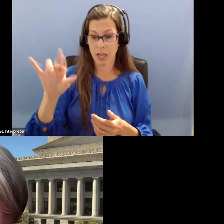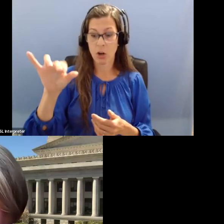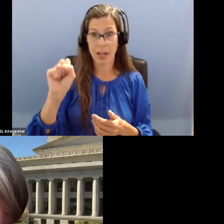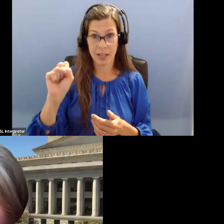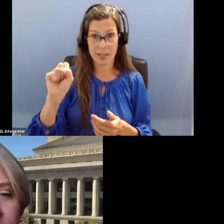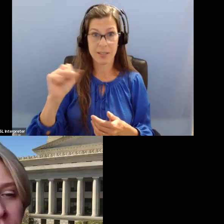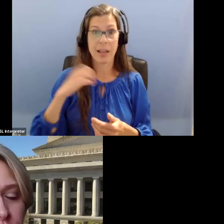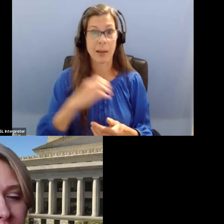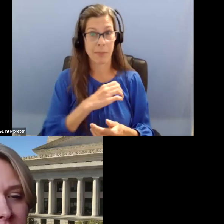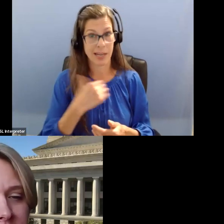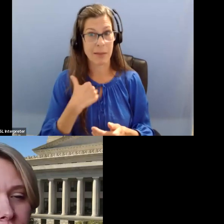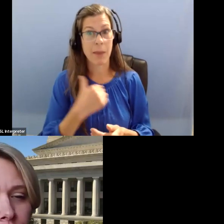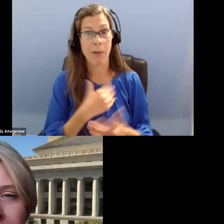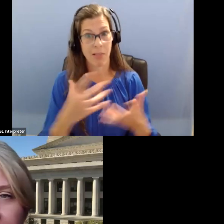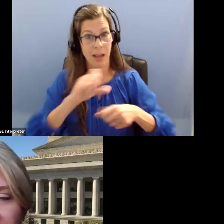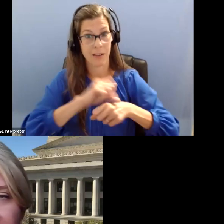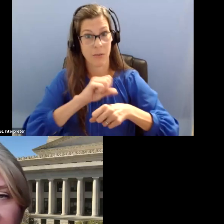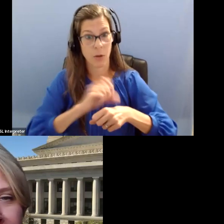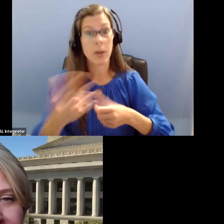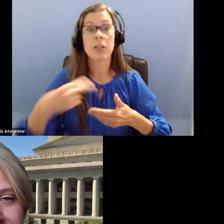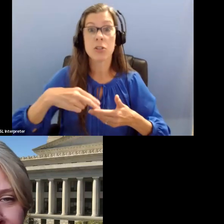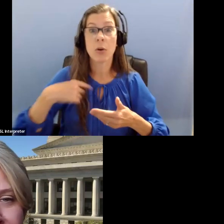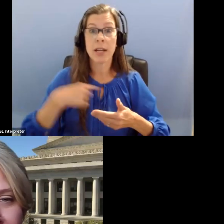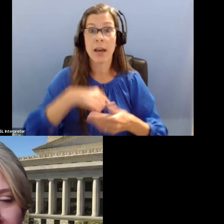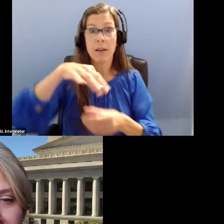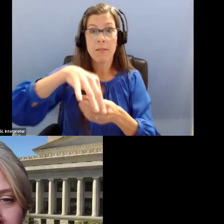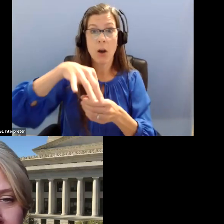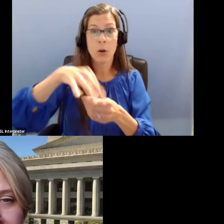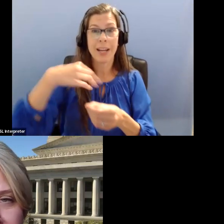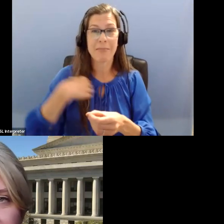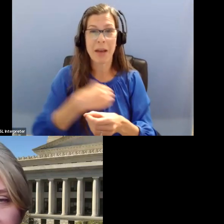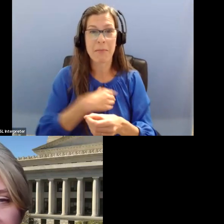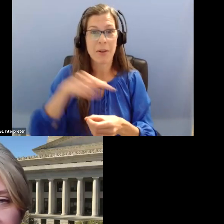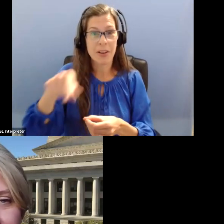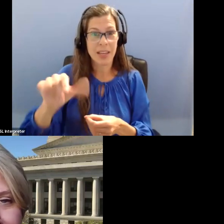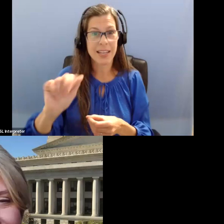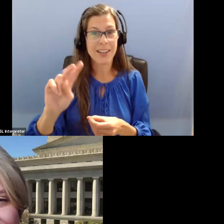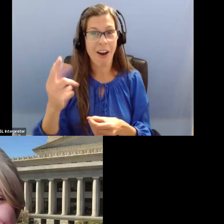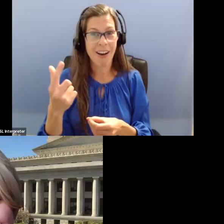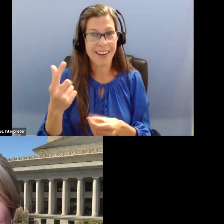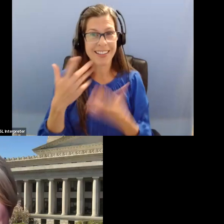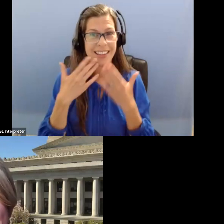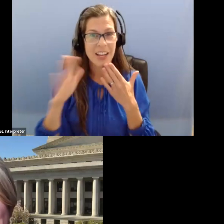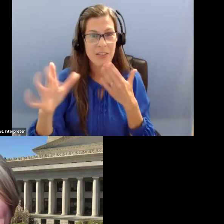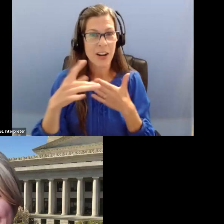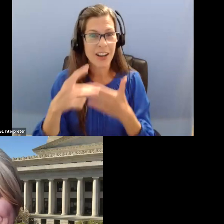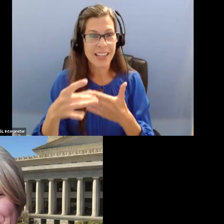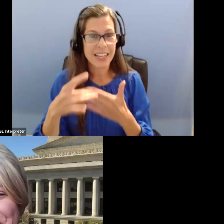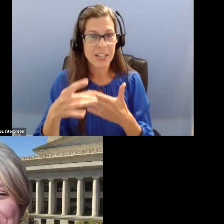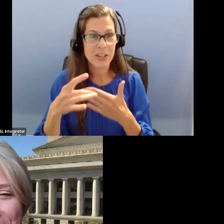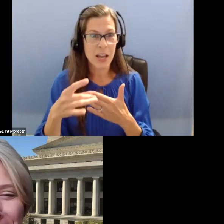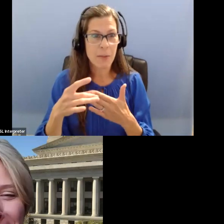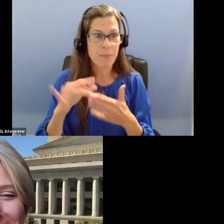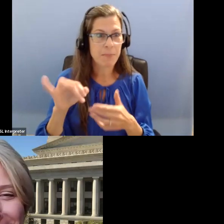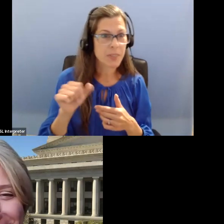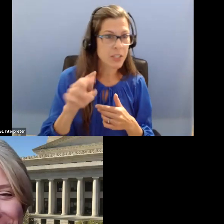members. And she will join us as a voting member in August. So thank you, Bipasha, for your leadership. And I'll just jump in